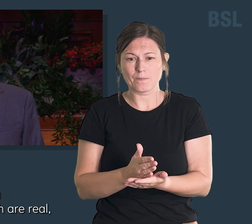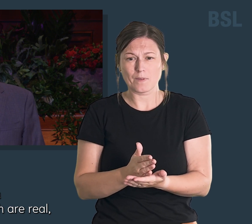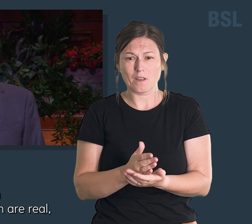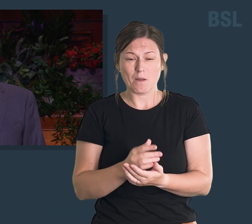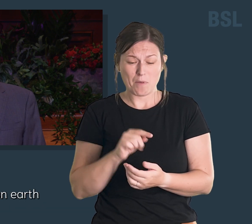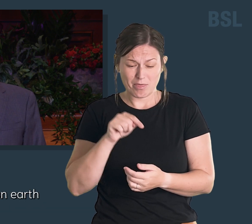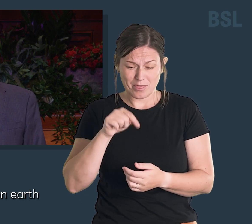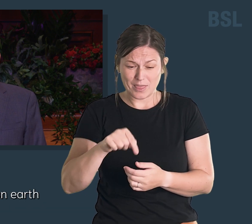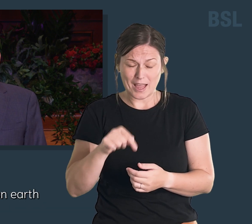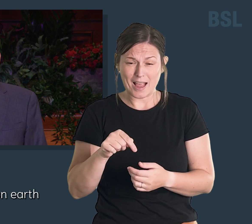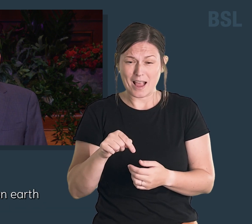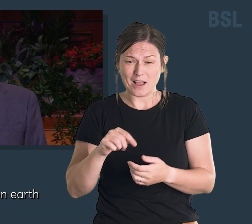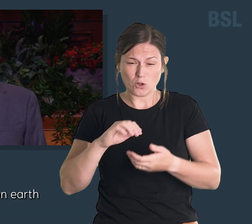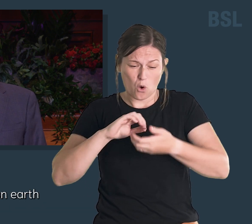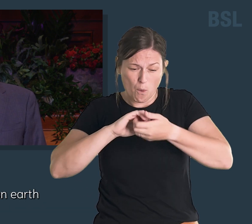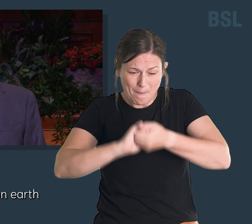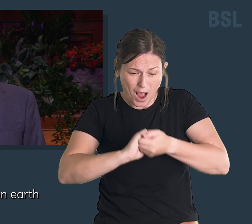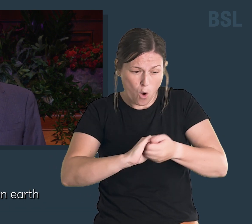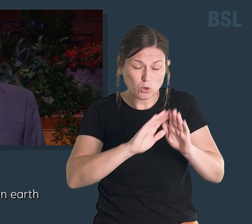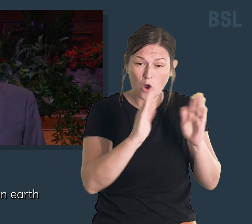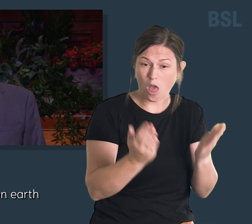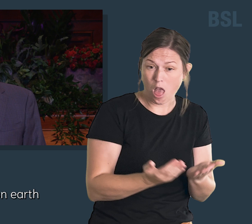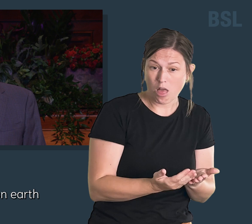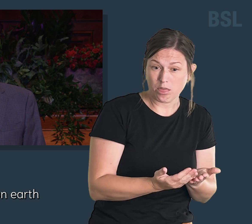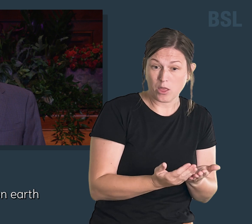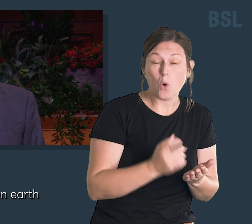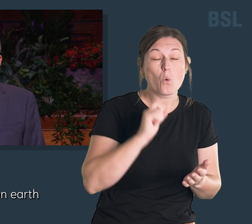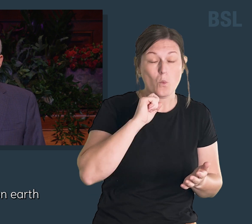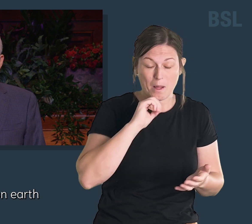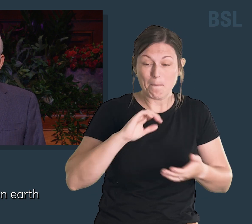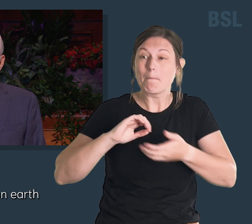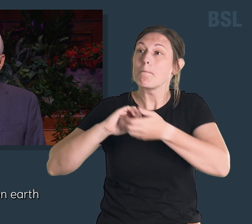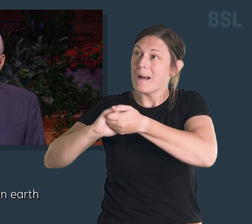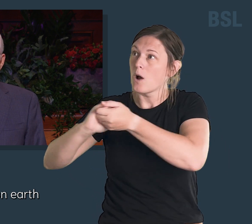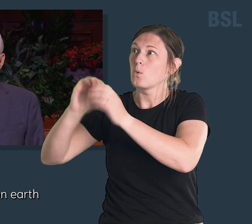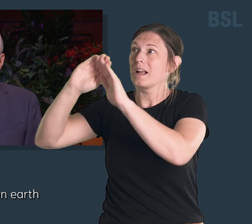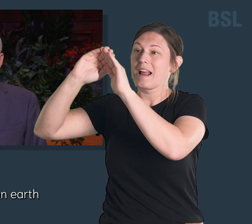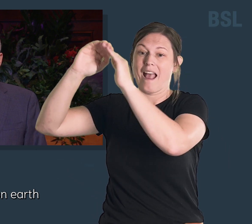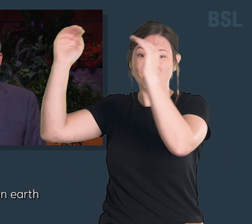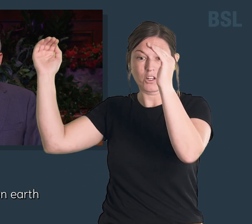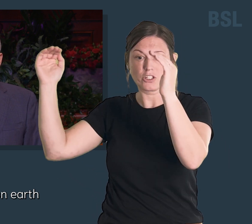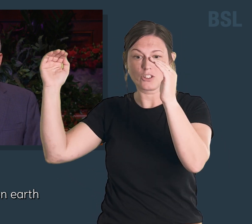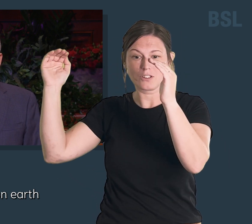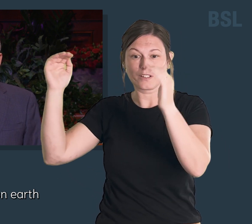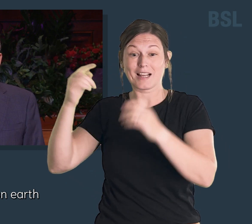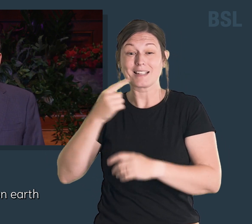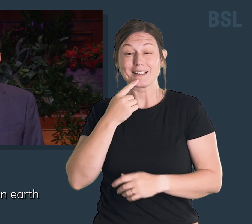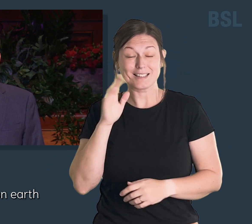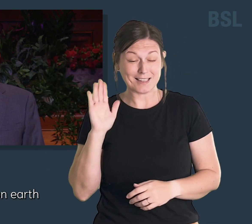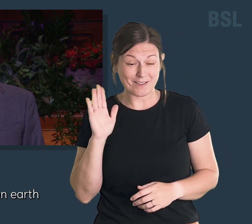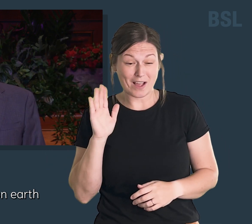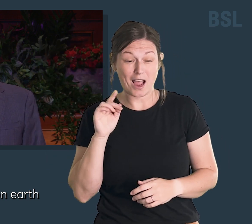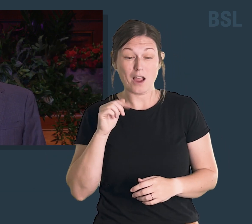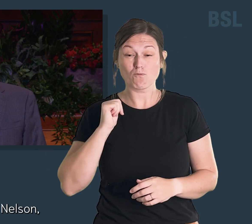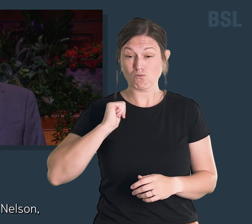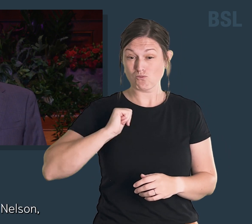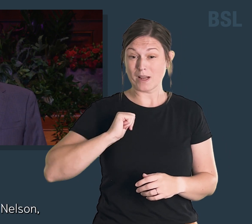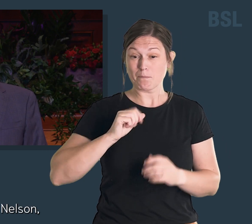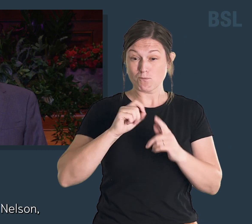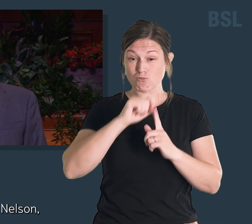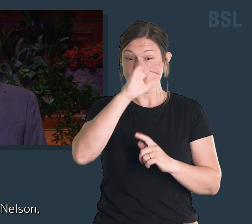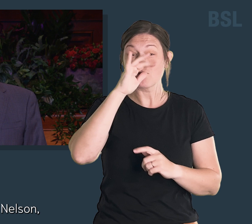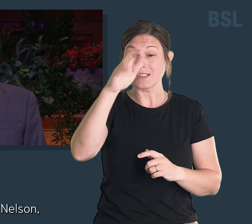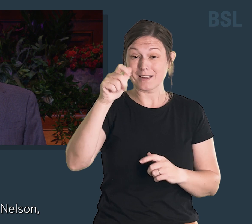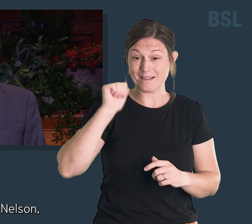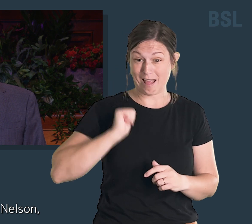that what is thereby bound and on earth truly is bound in heaven. I